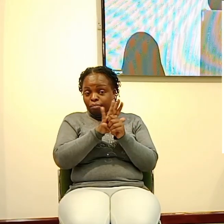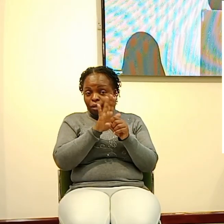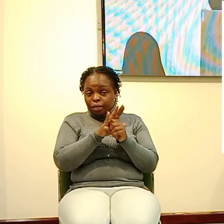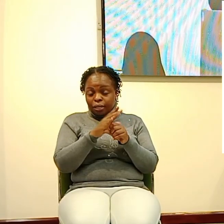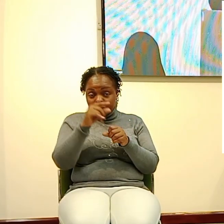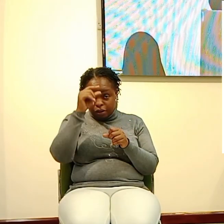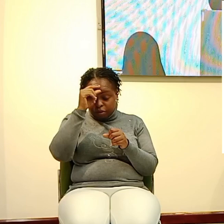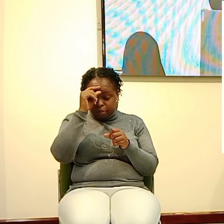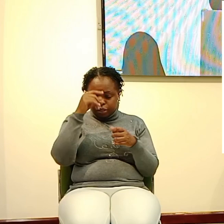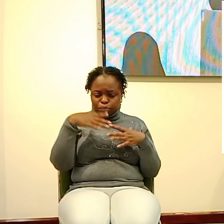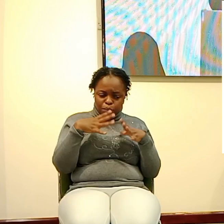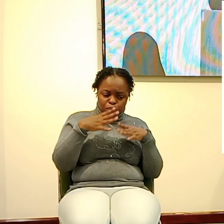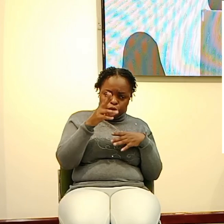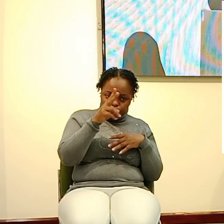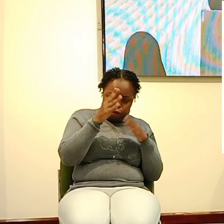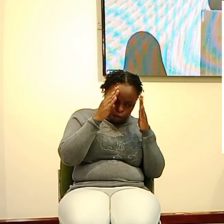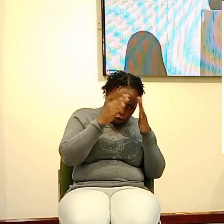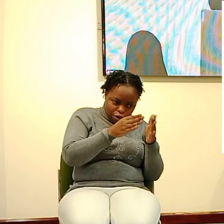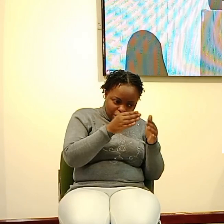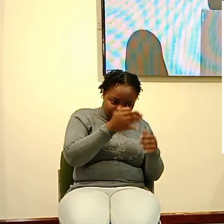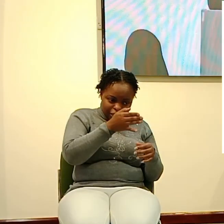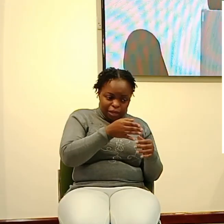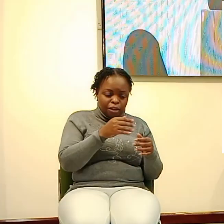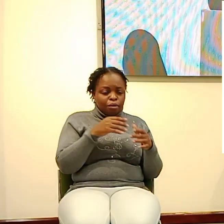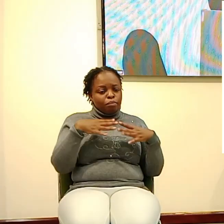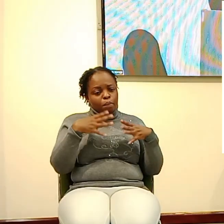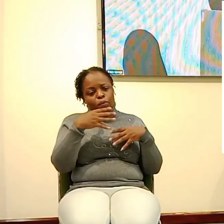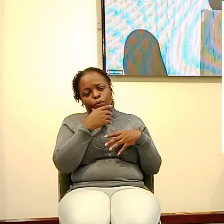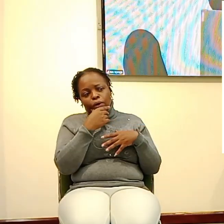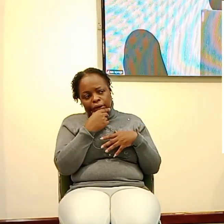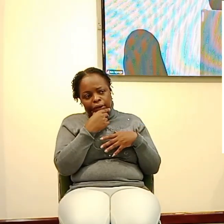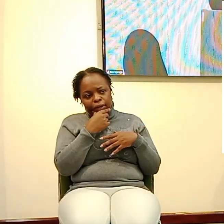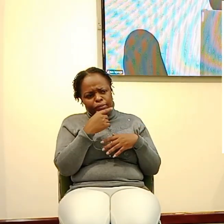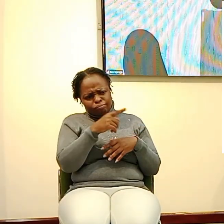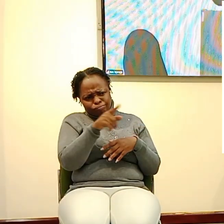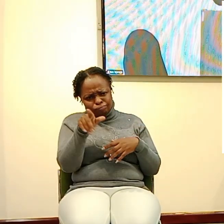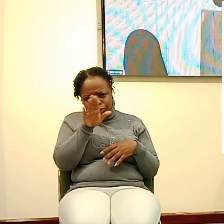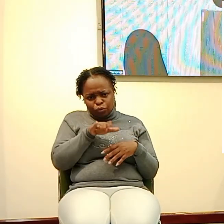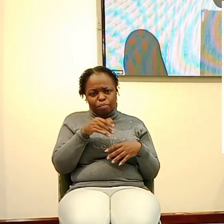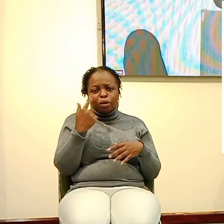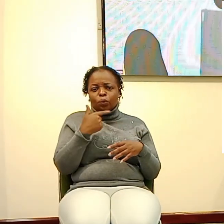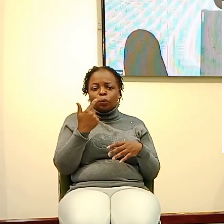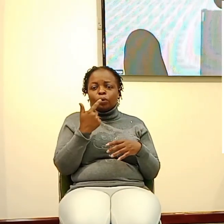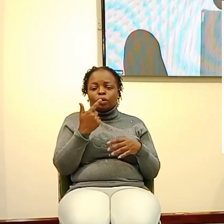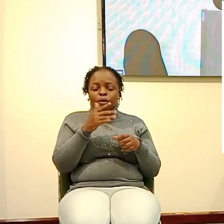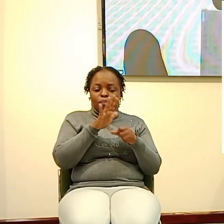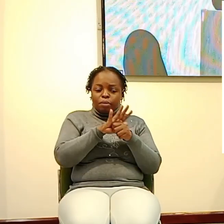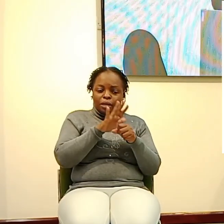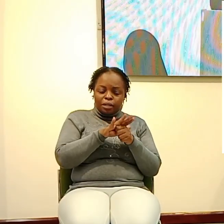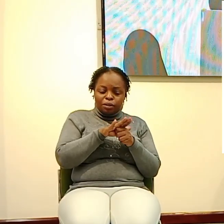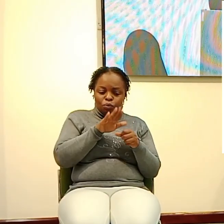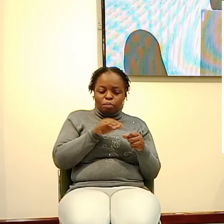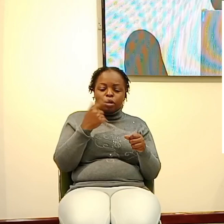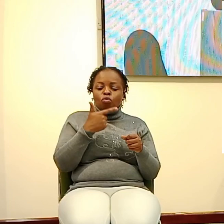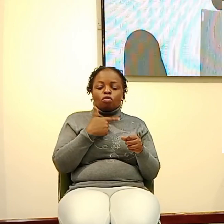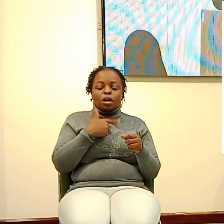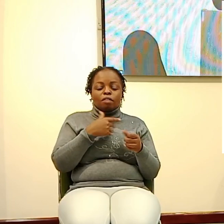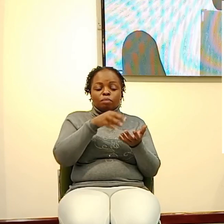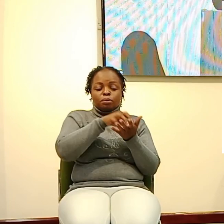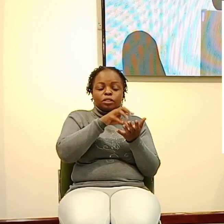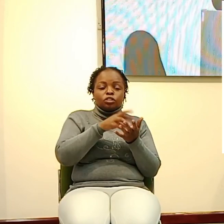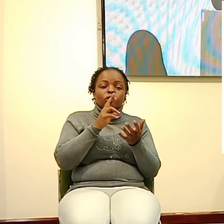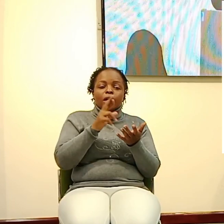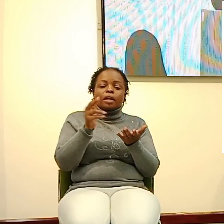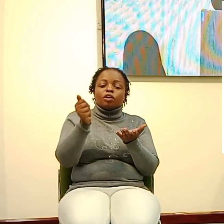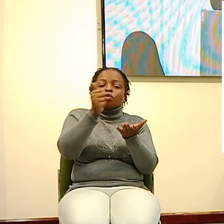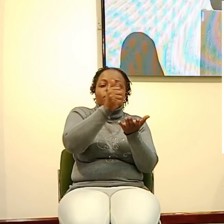So they're like, who are all these women? Because majority of the women who hold position are nominated, right?